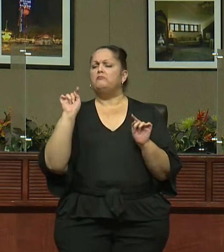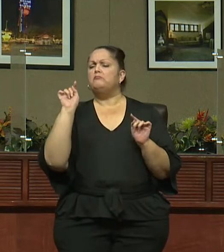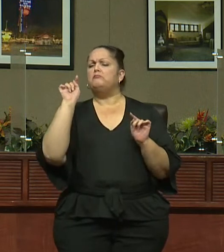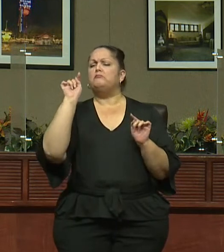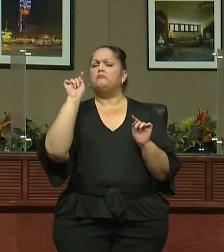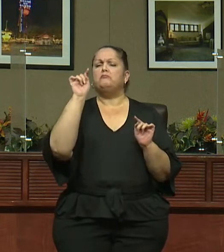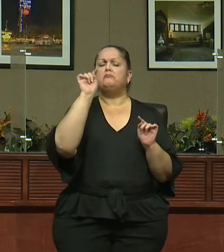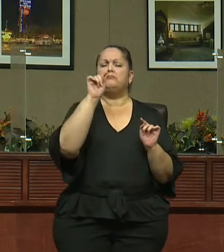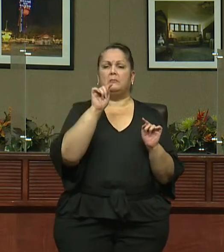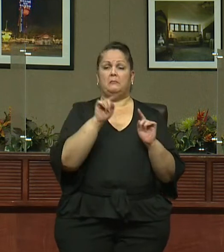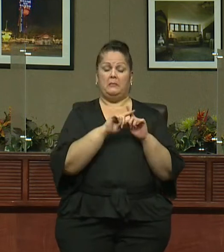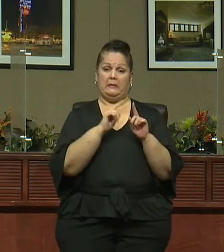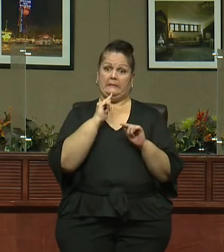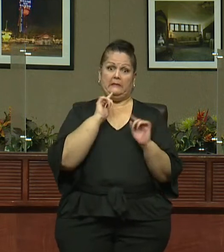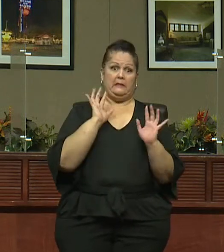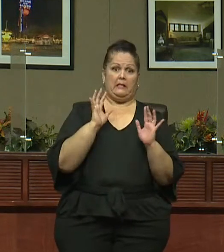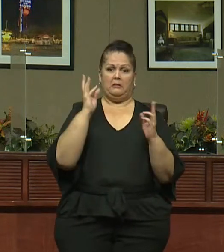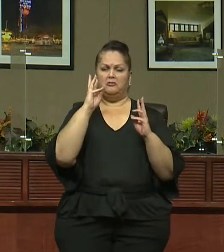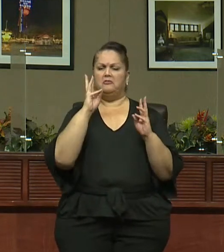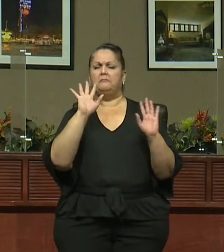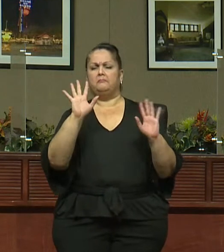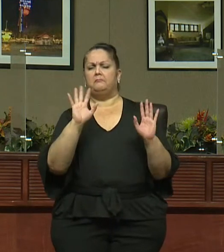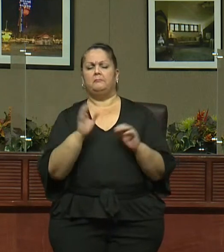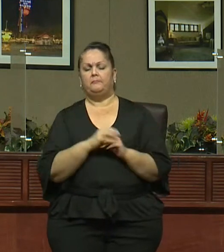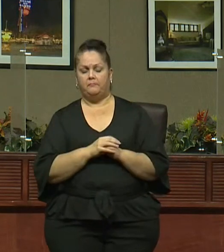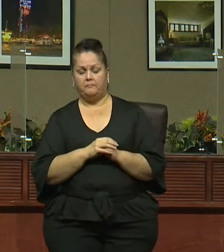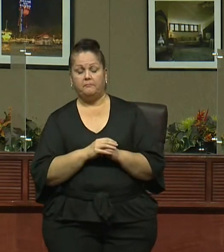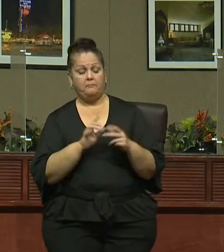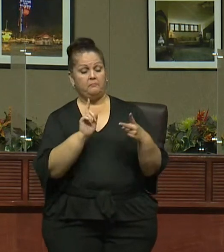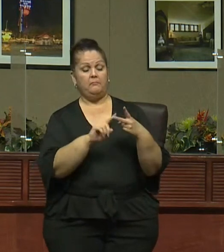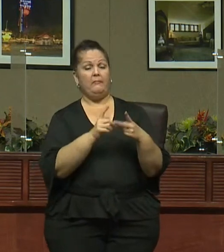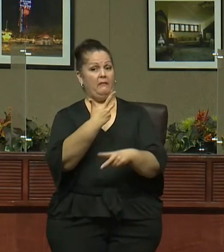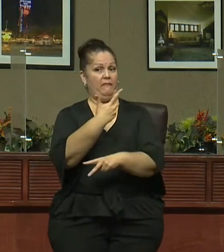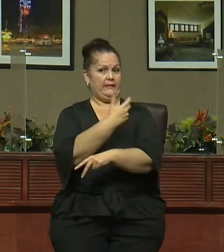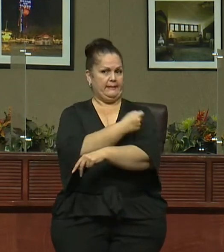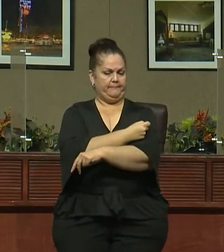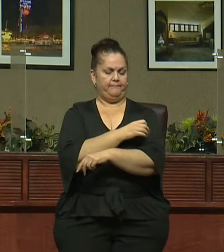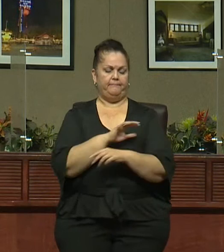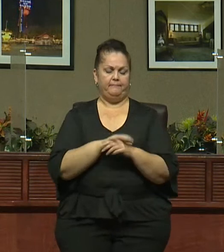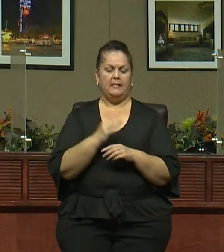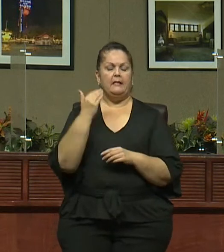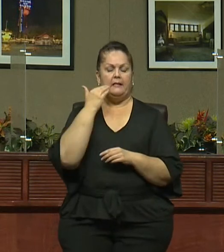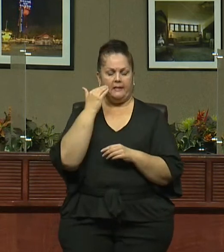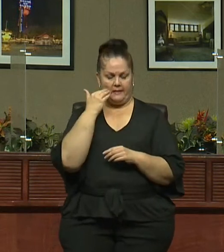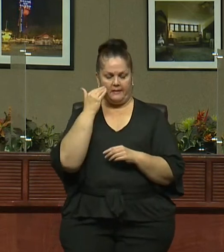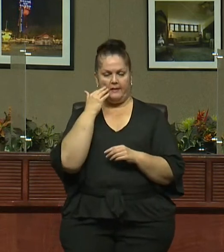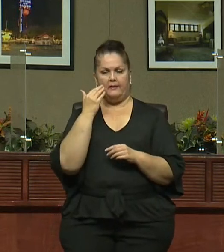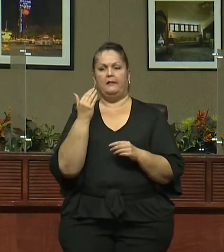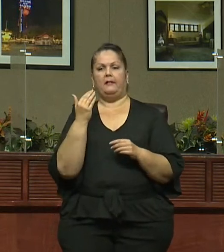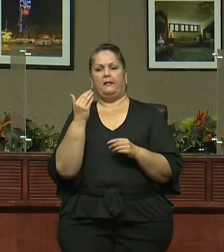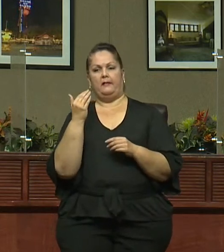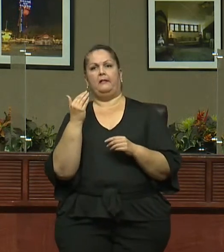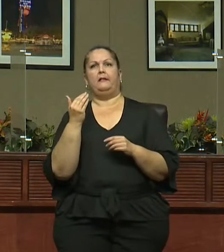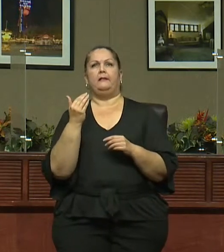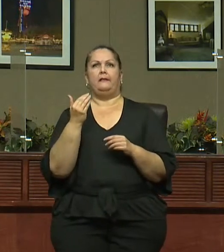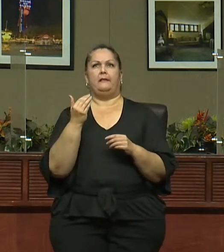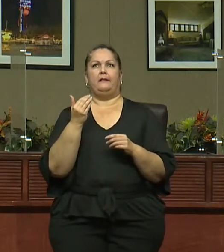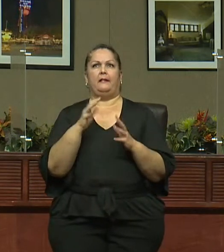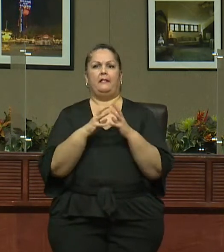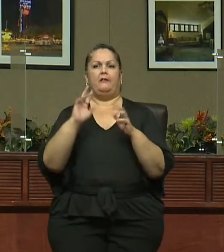but nothing abnormal. With regard to the vaccine, I know there has been a lot of politicization of the